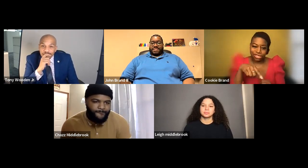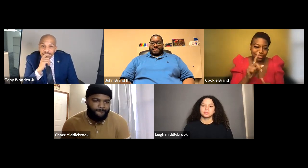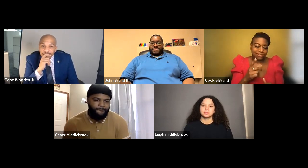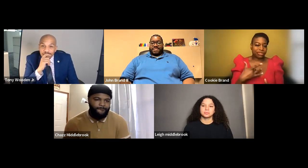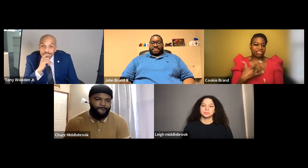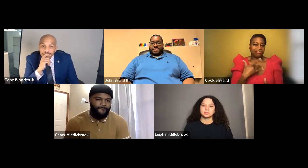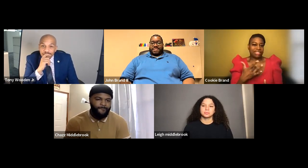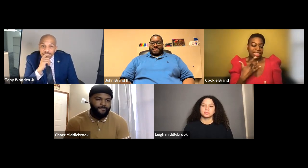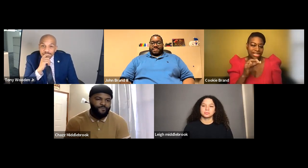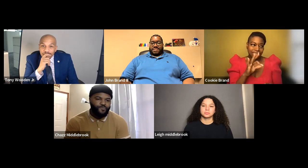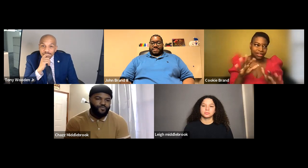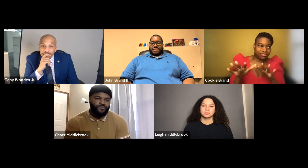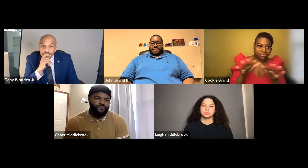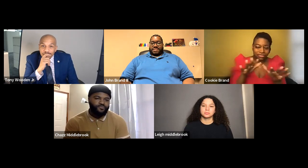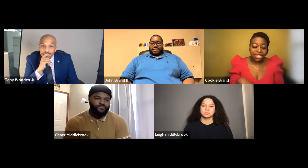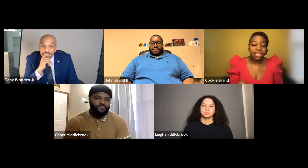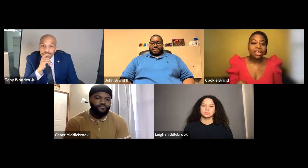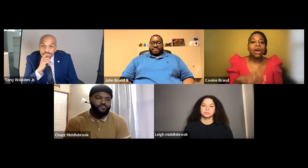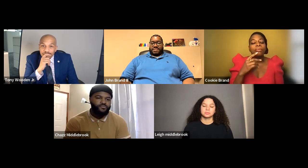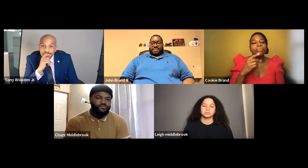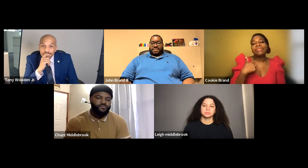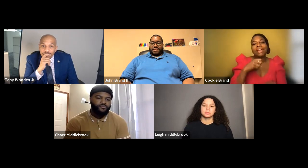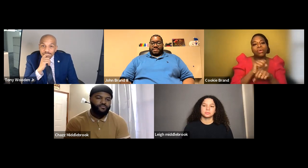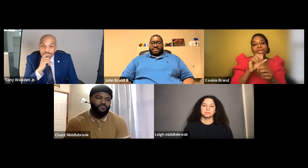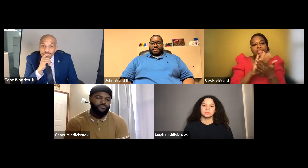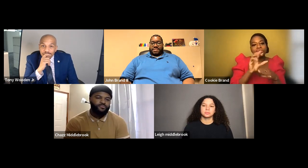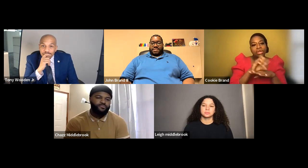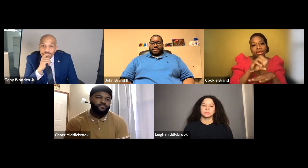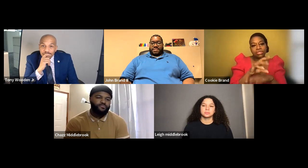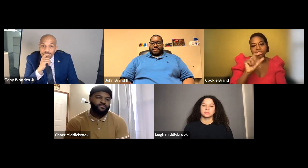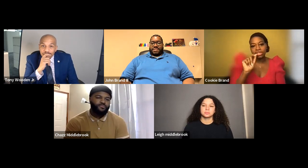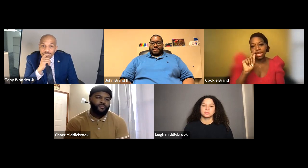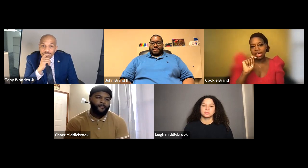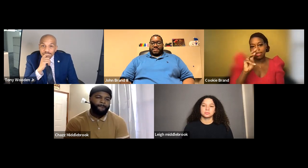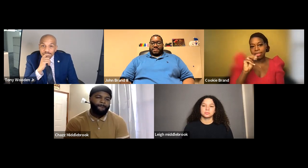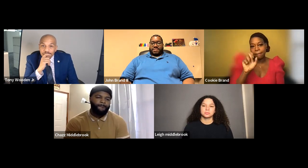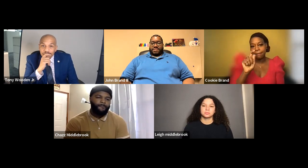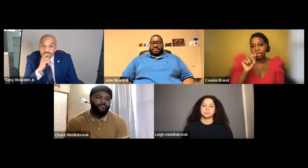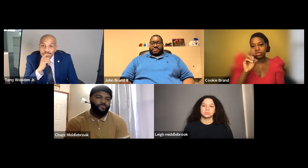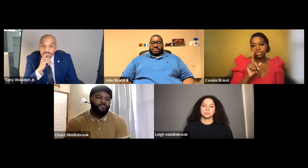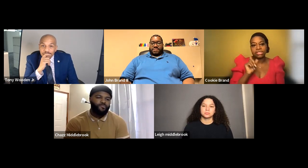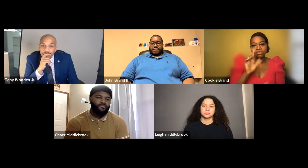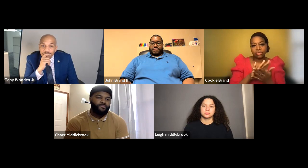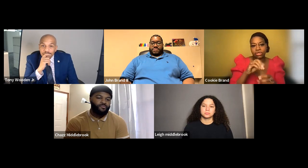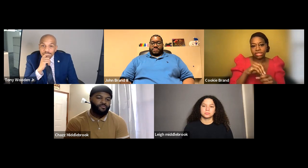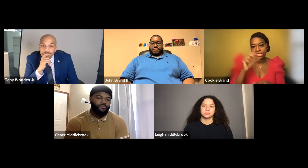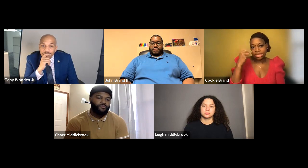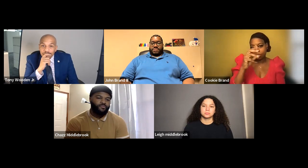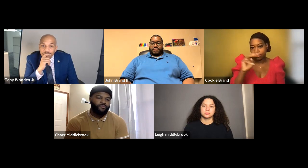Yeah, I agree wholeheartedly with everything that everyone has said so far. You know, I work at a school counselor at a